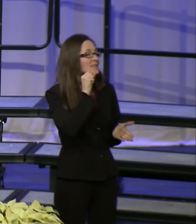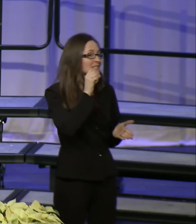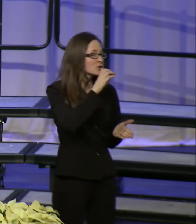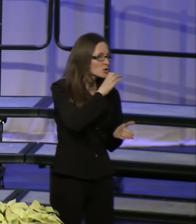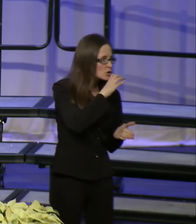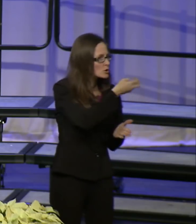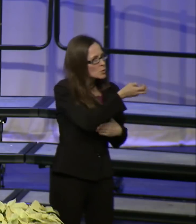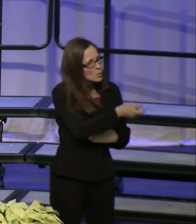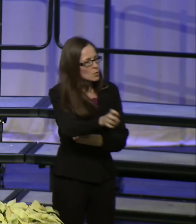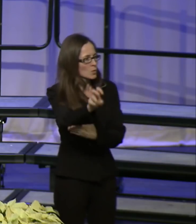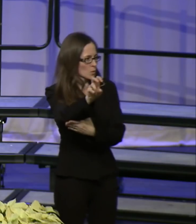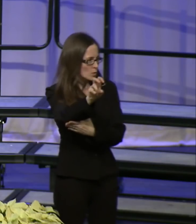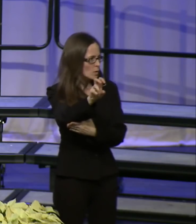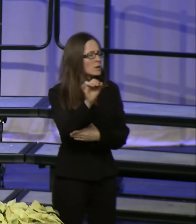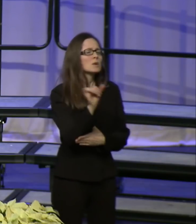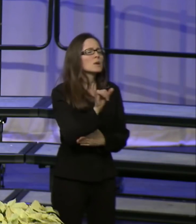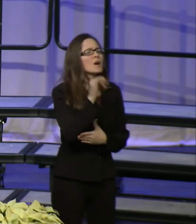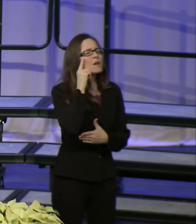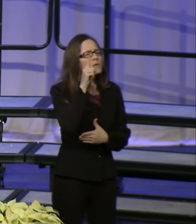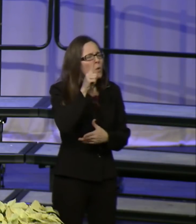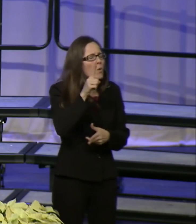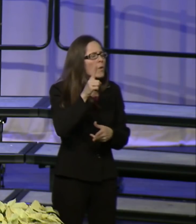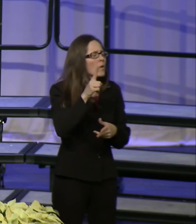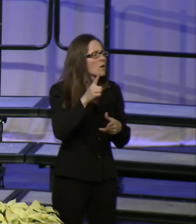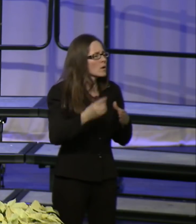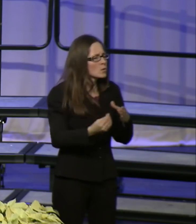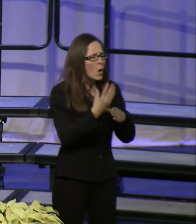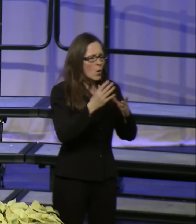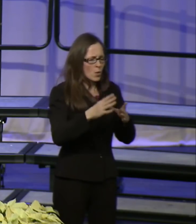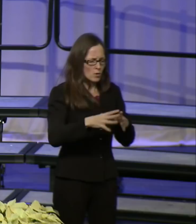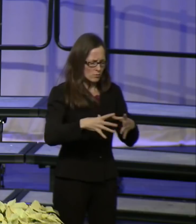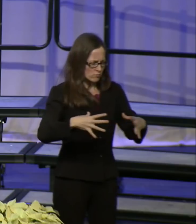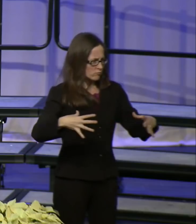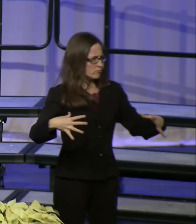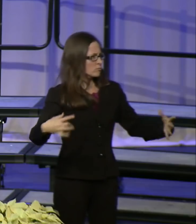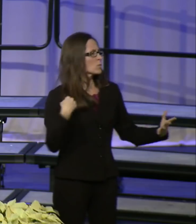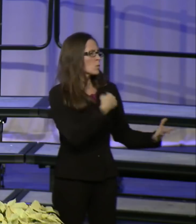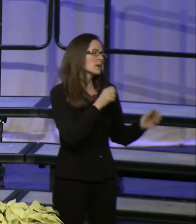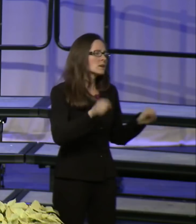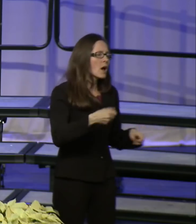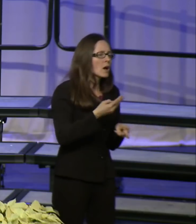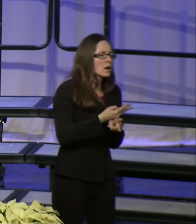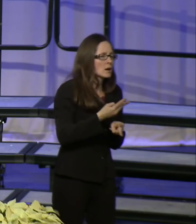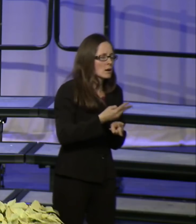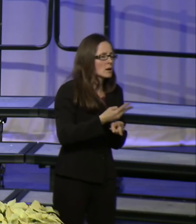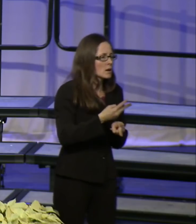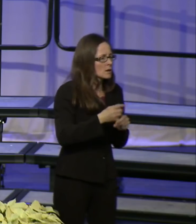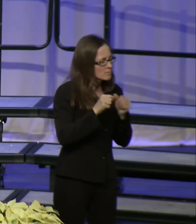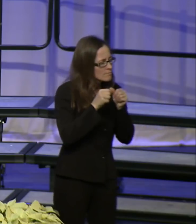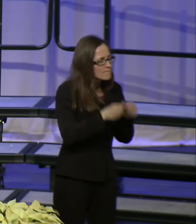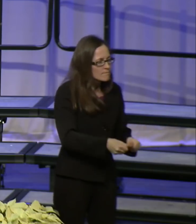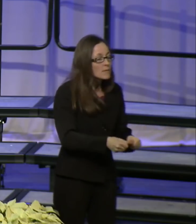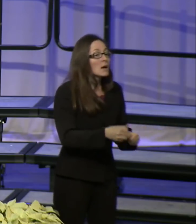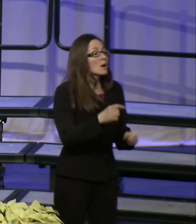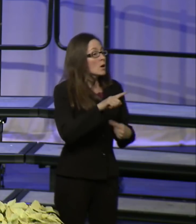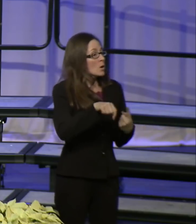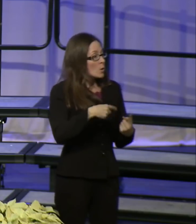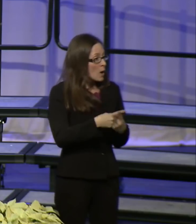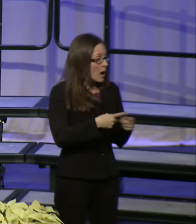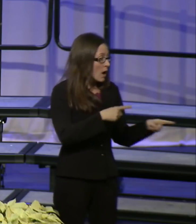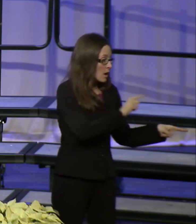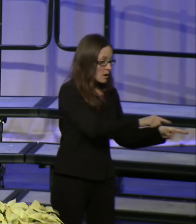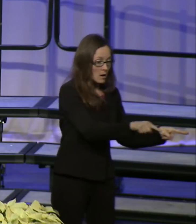in our county. When we support our schools and strengthen our neighborhoods, we all succeed.